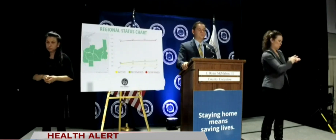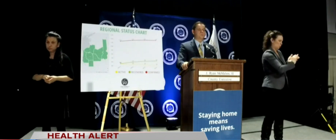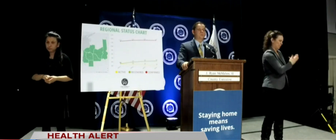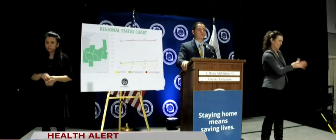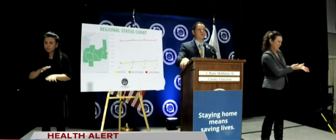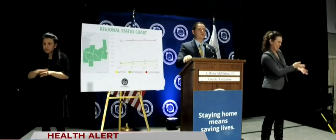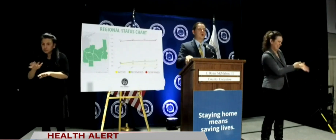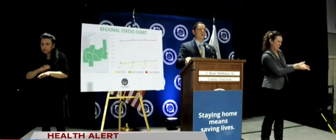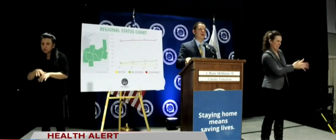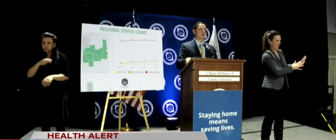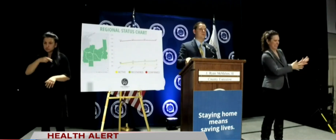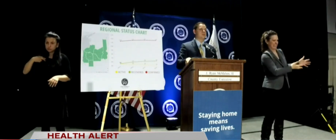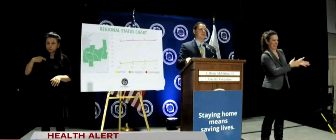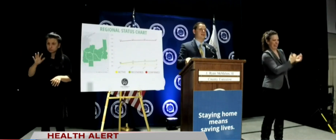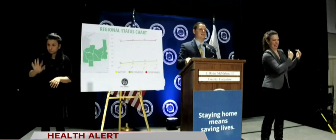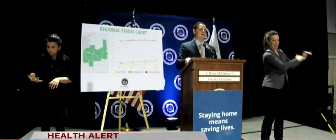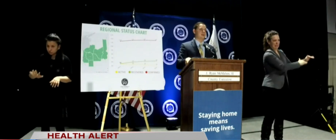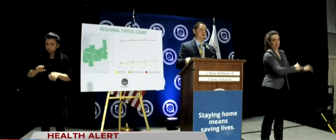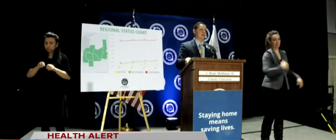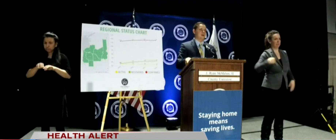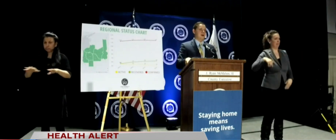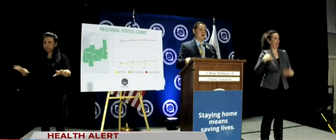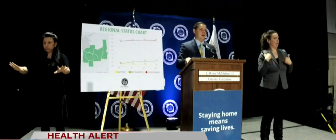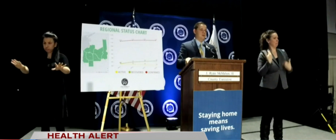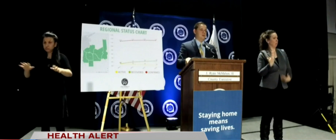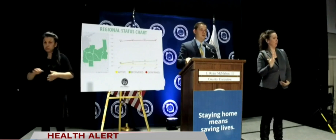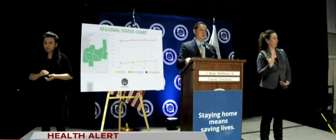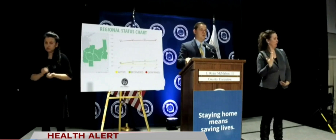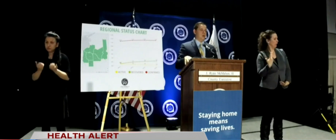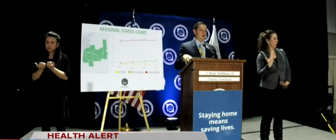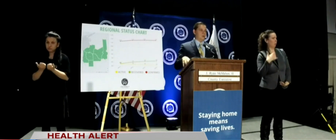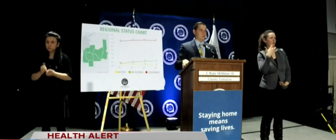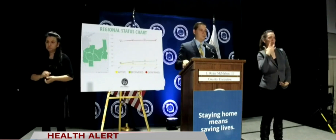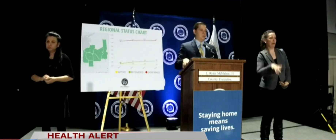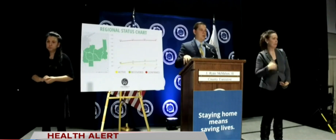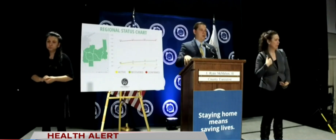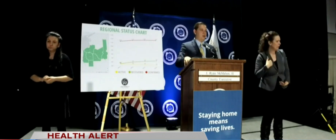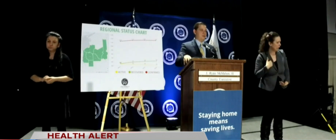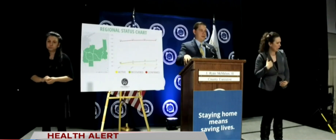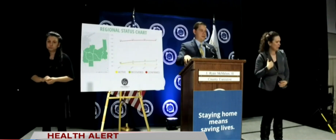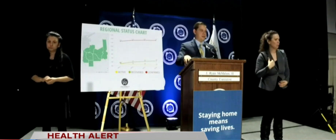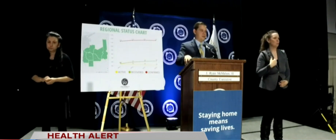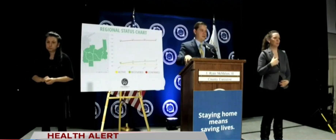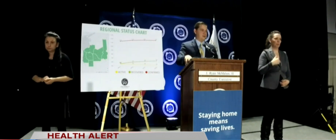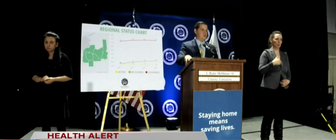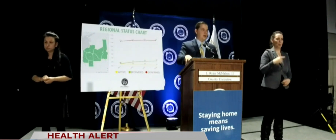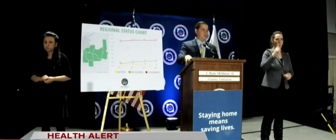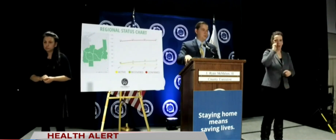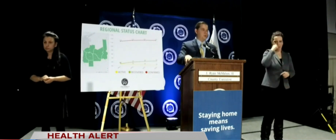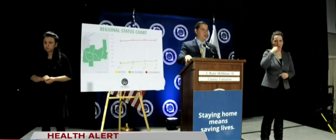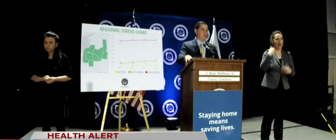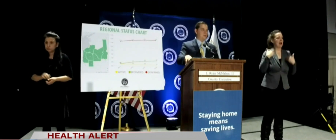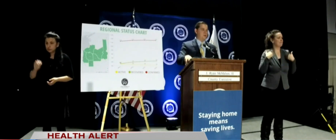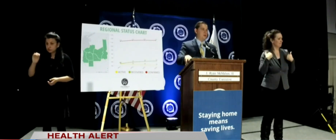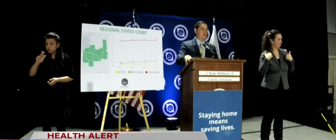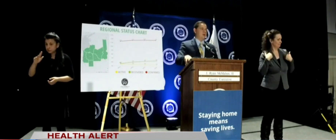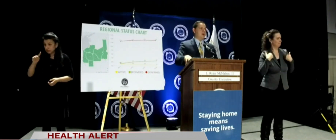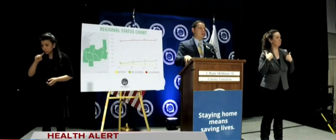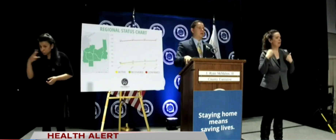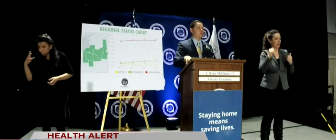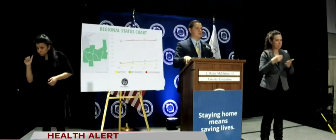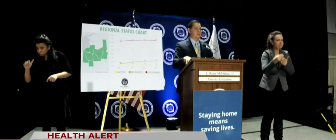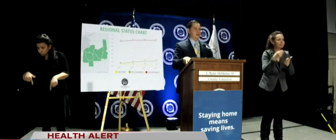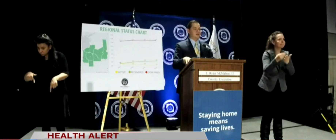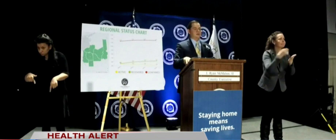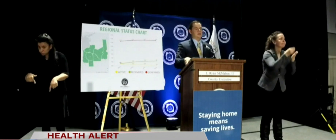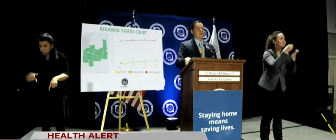providers. So when it comes to testing, we're procuring test kits and trying to procure them,